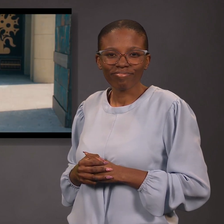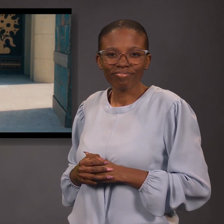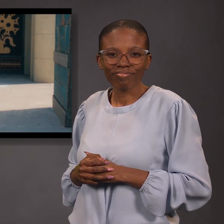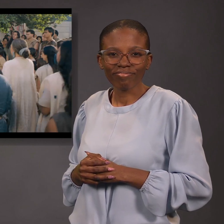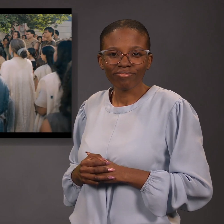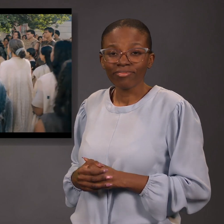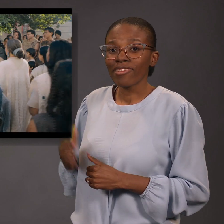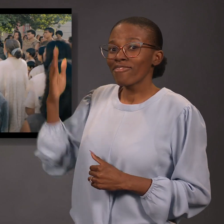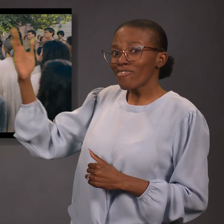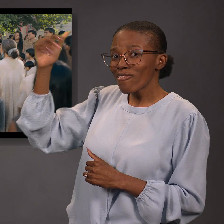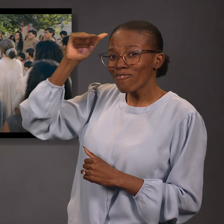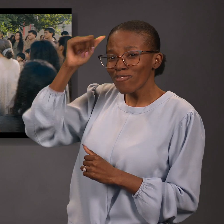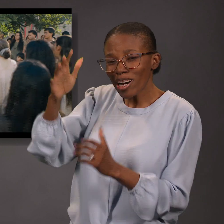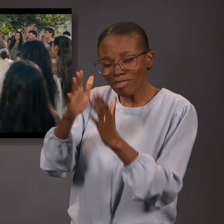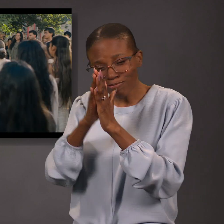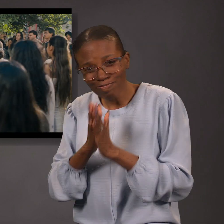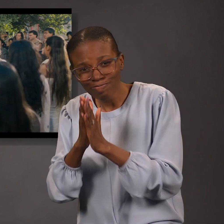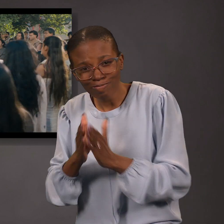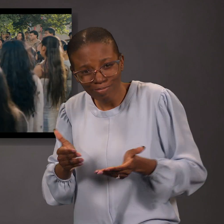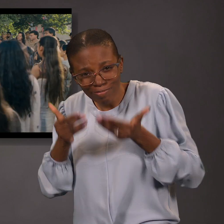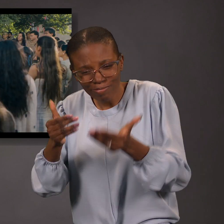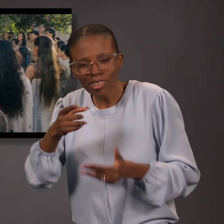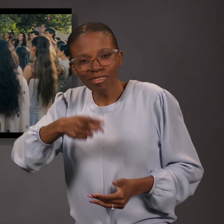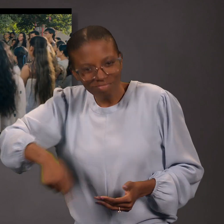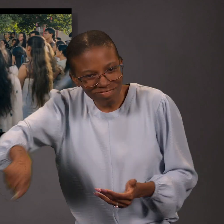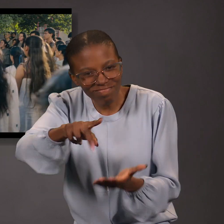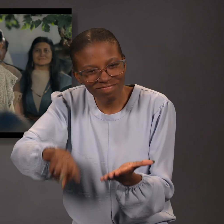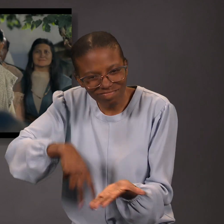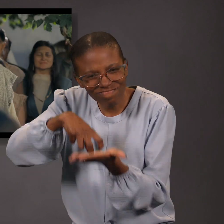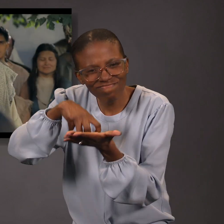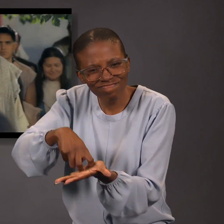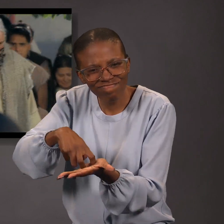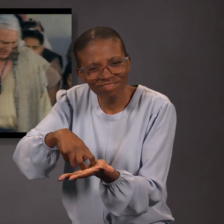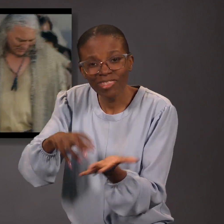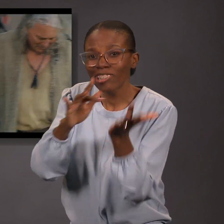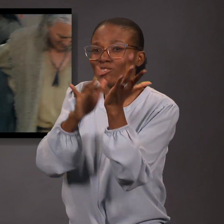Kneel down and pray unto the Father in the name of Jesus.